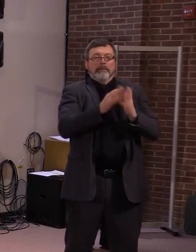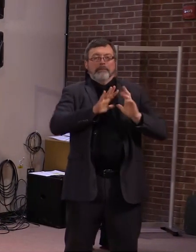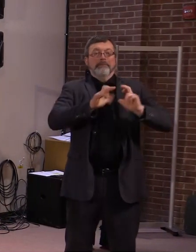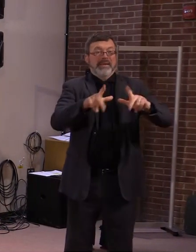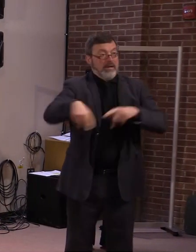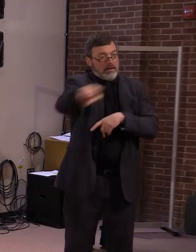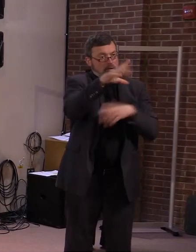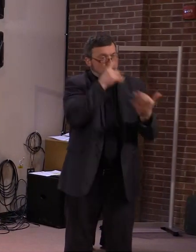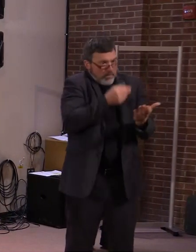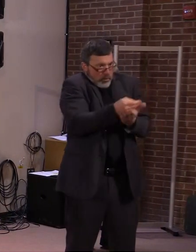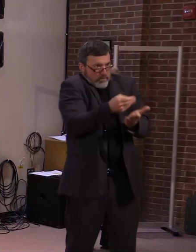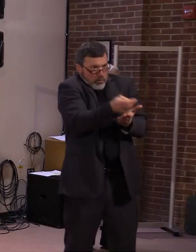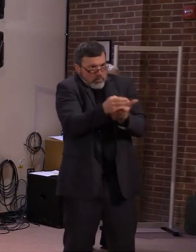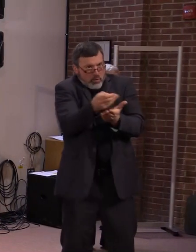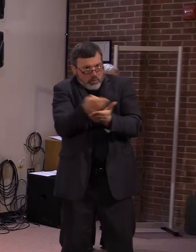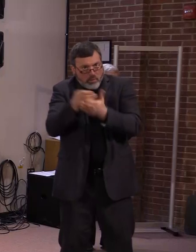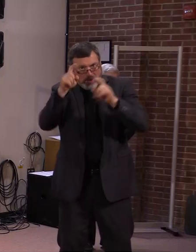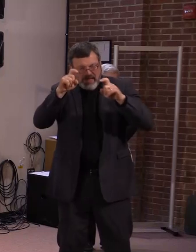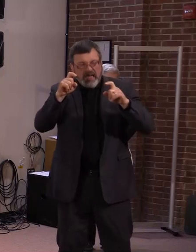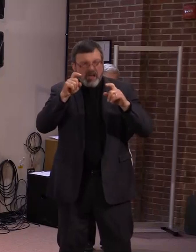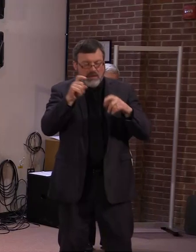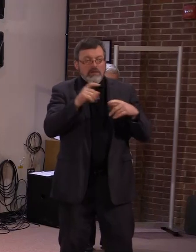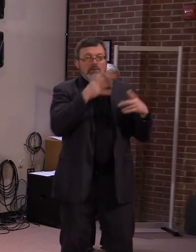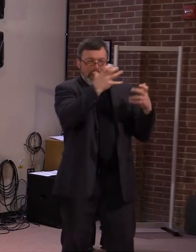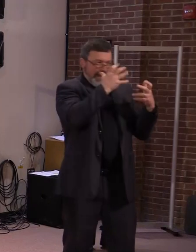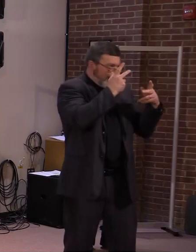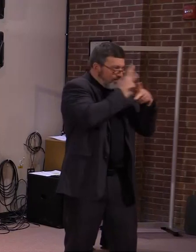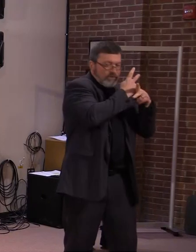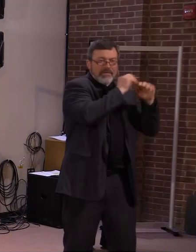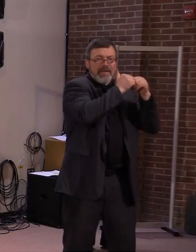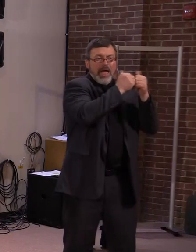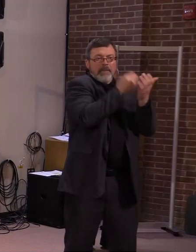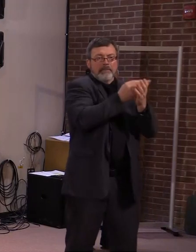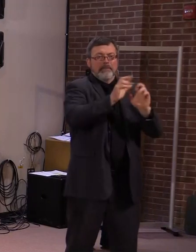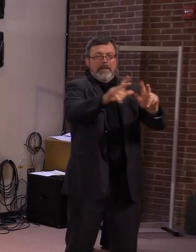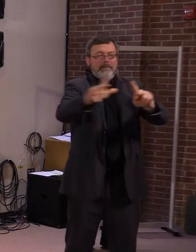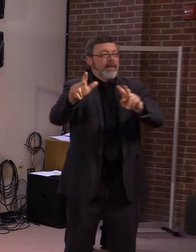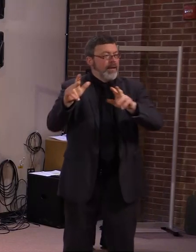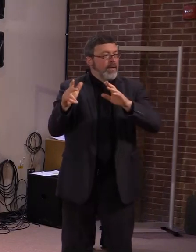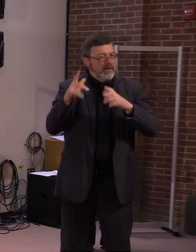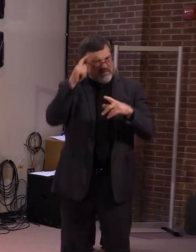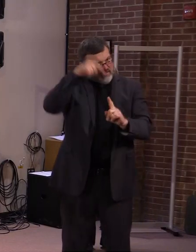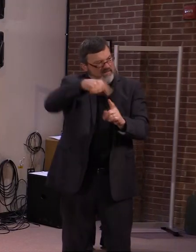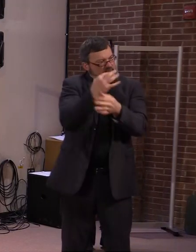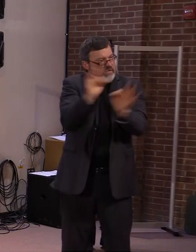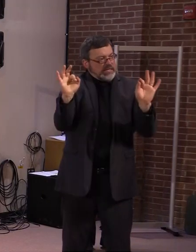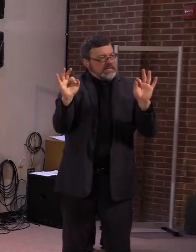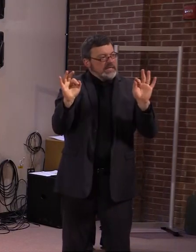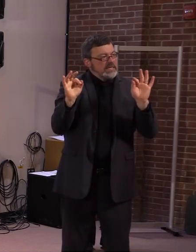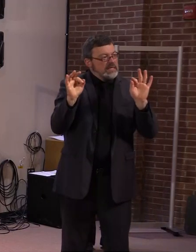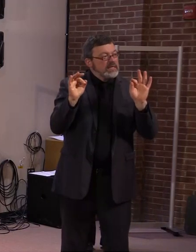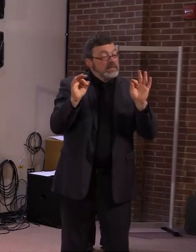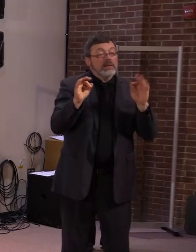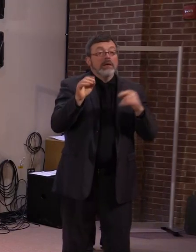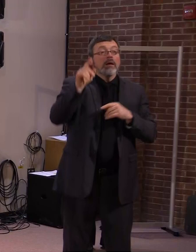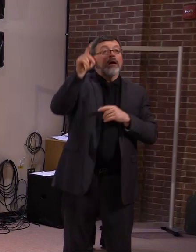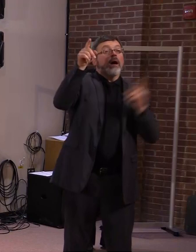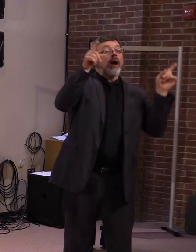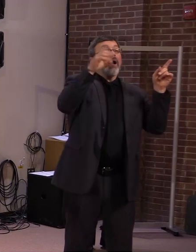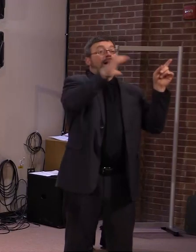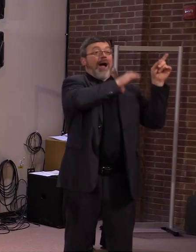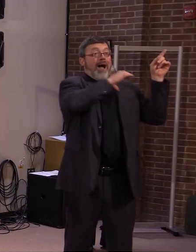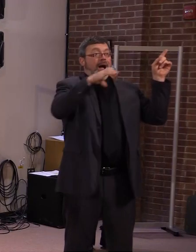DFR have already been working on this, so we'll launch this in Vermont within the next couple of weeks.